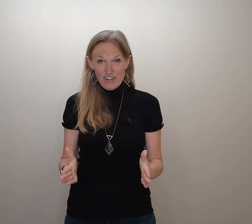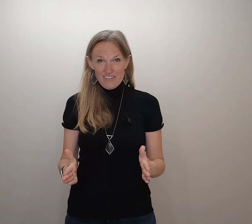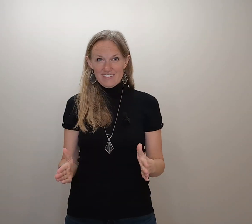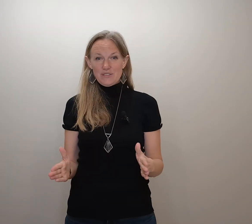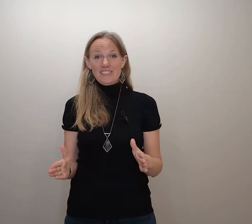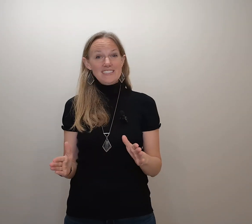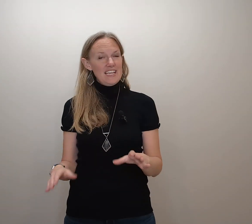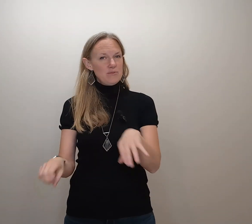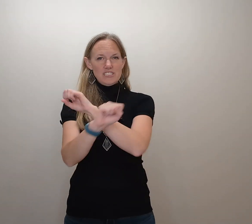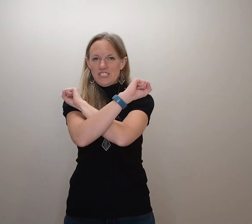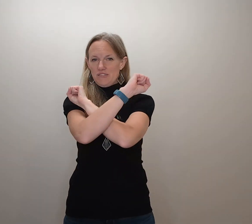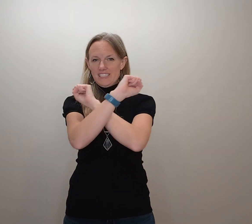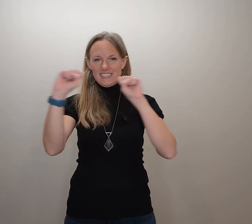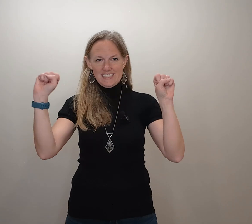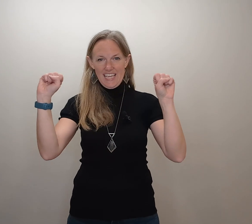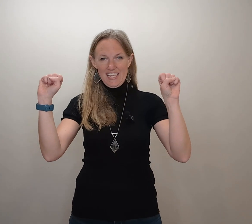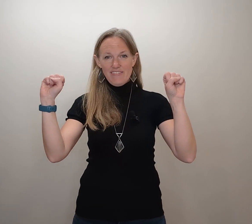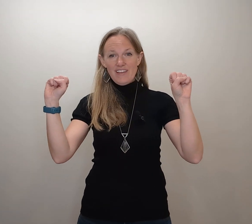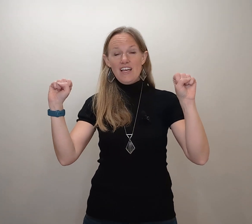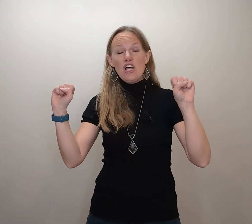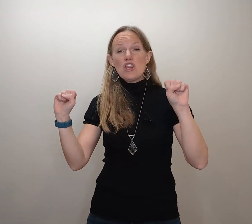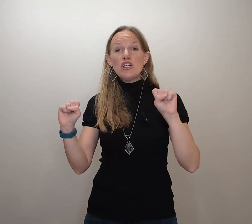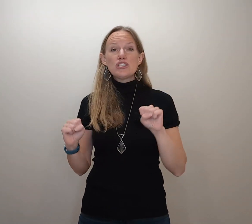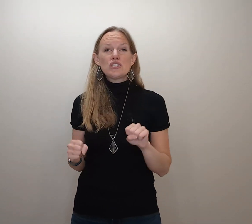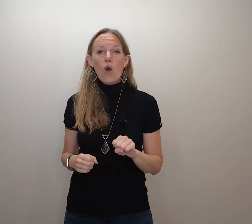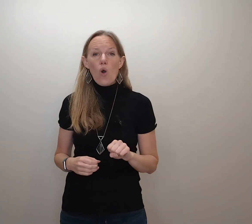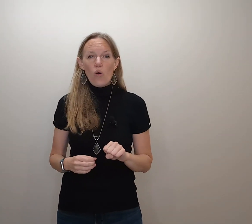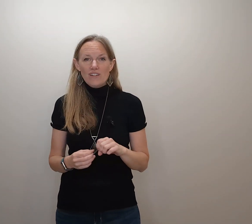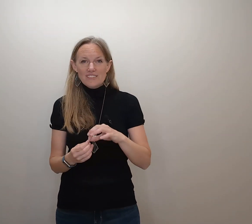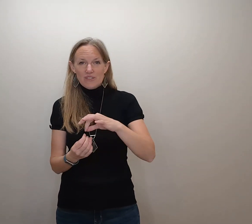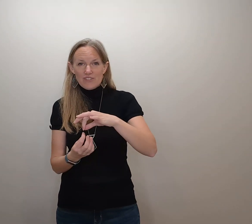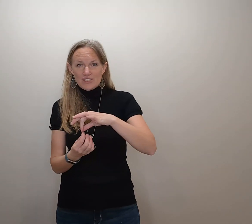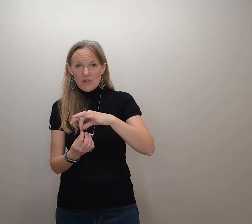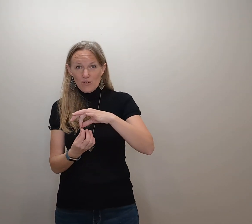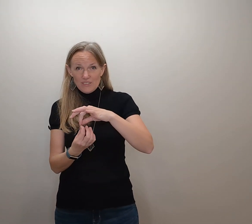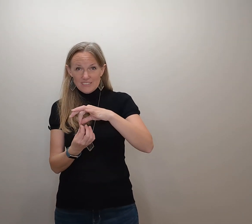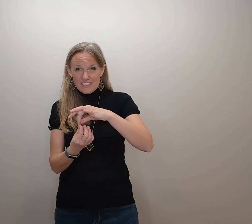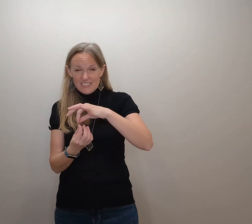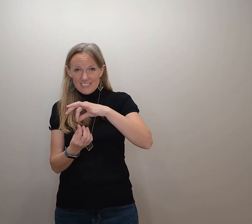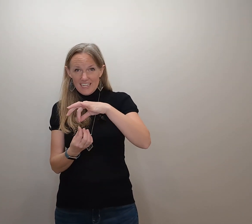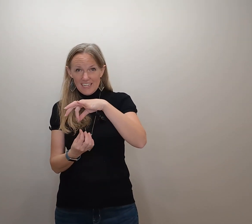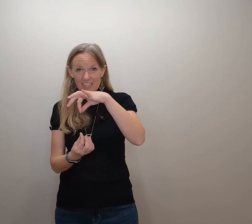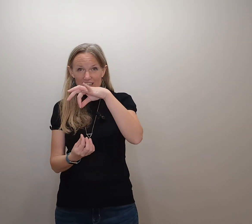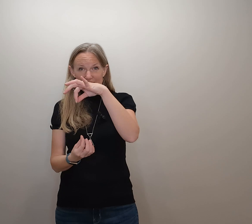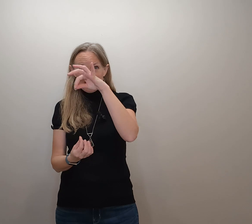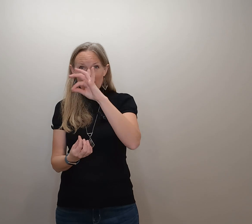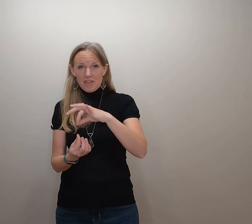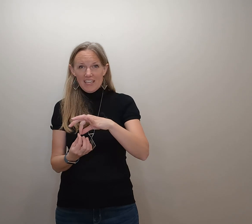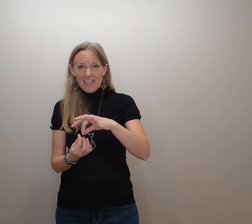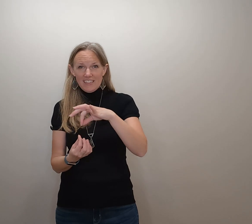Savior. So in this case, we're just doing save the souls. So for souls, you're going to take your dominant hand,